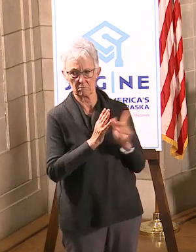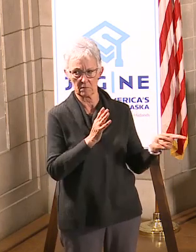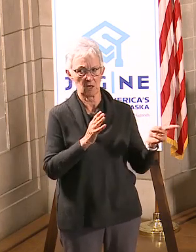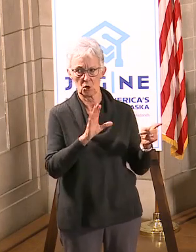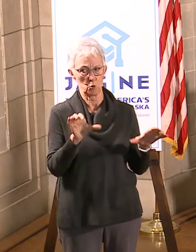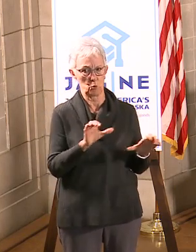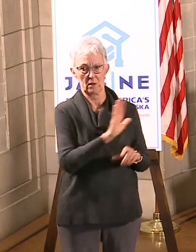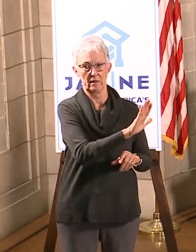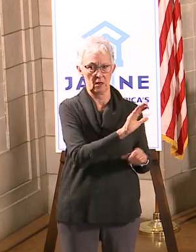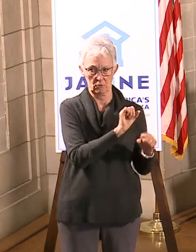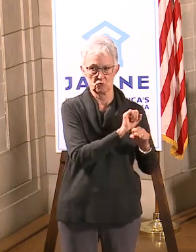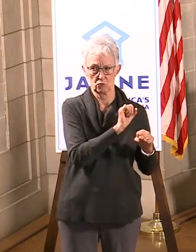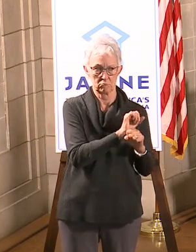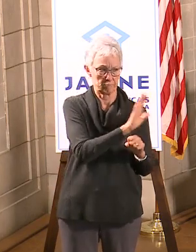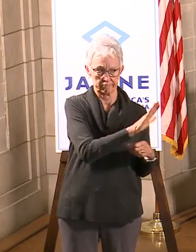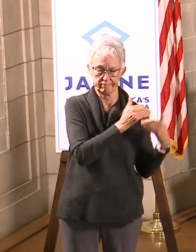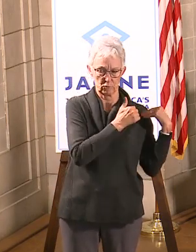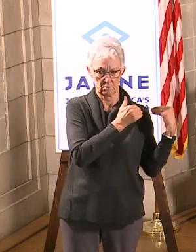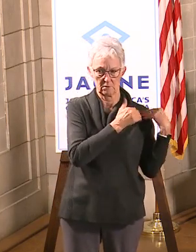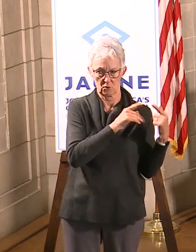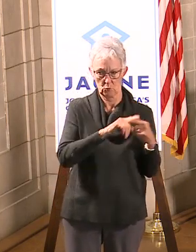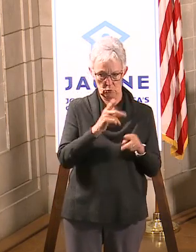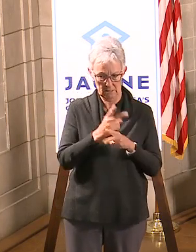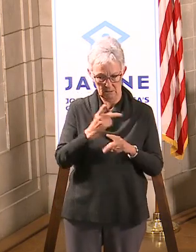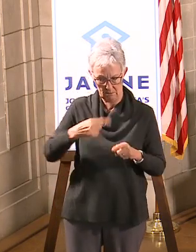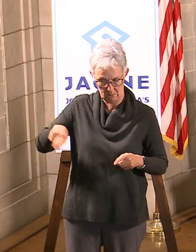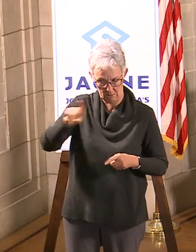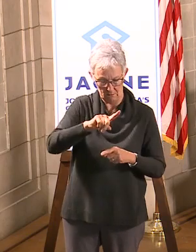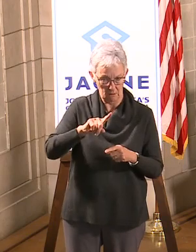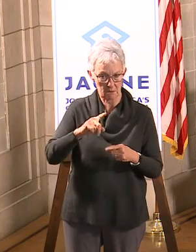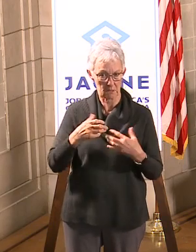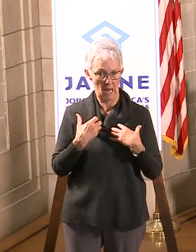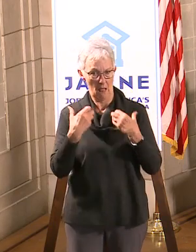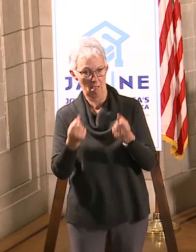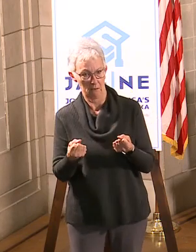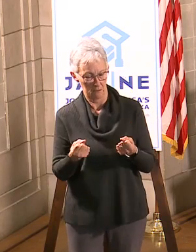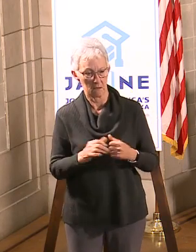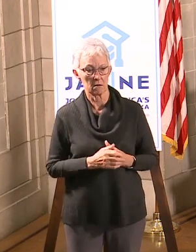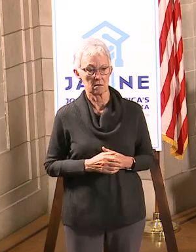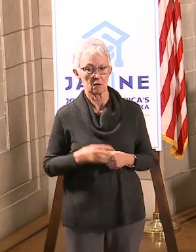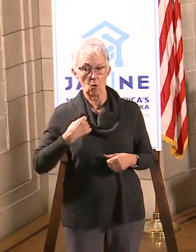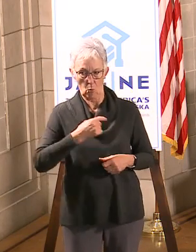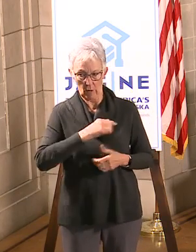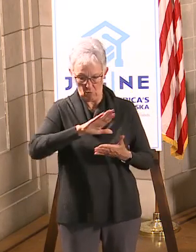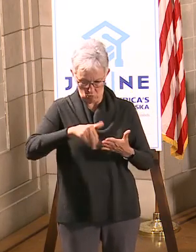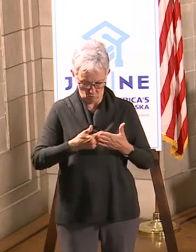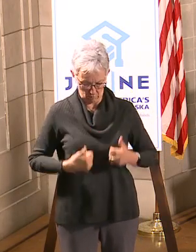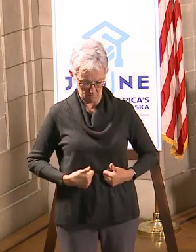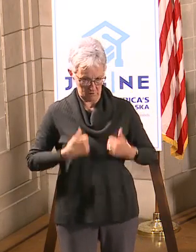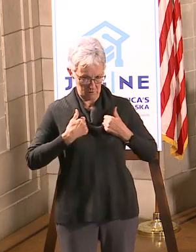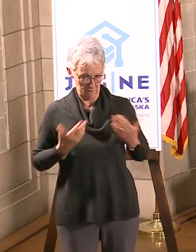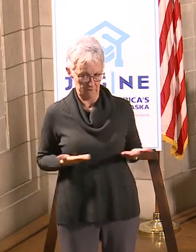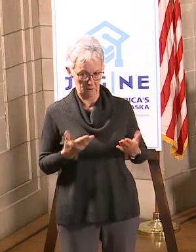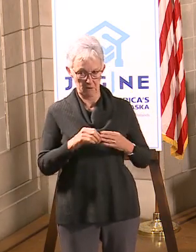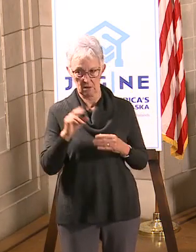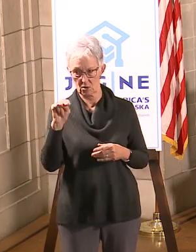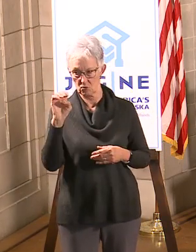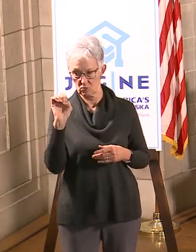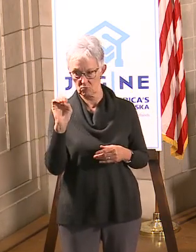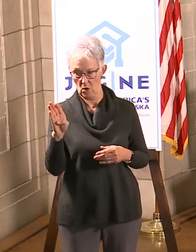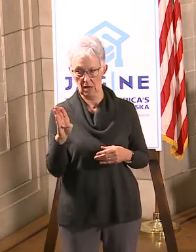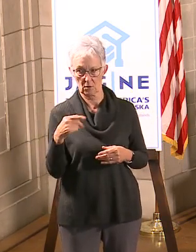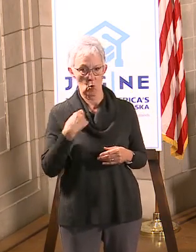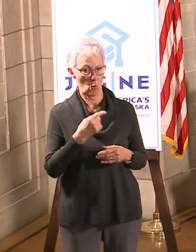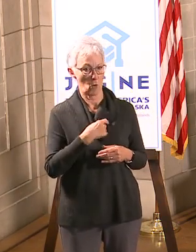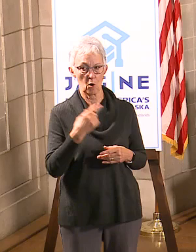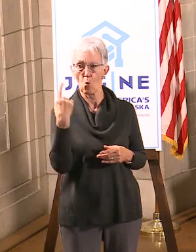healthy. And we got to remember, we're all Nebraskans, we're all on the same team, and so we need to treat those public health officials with respect. So,